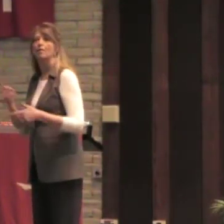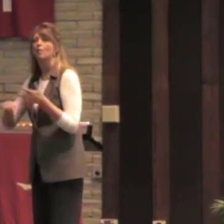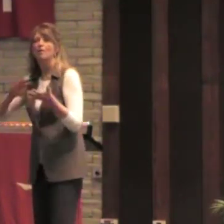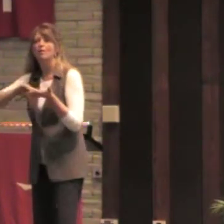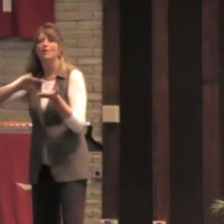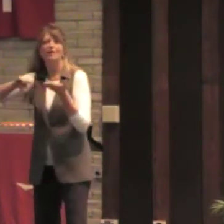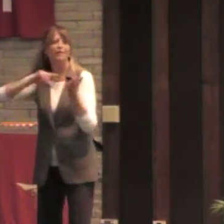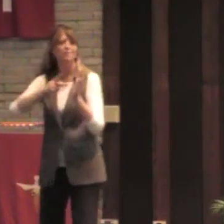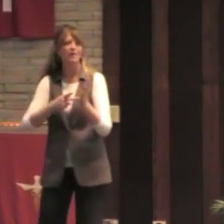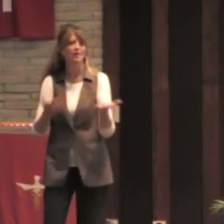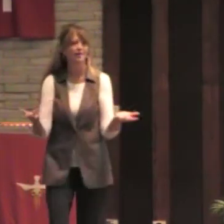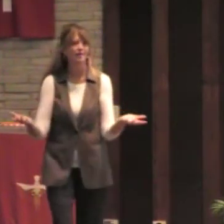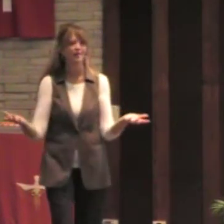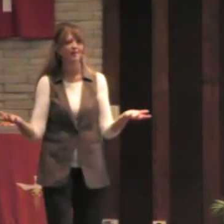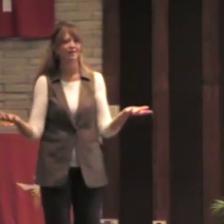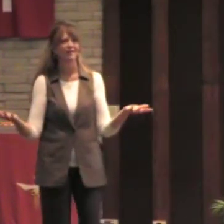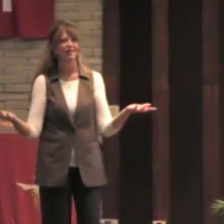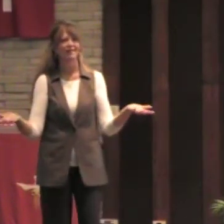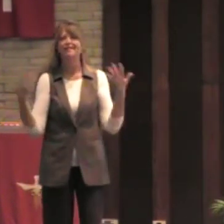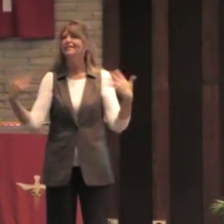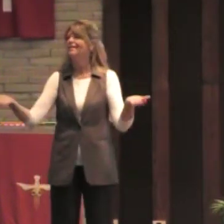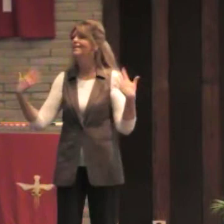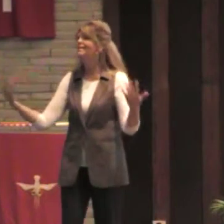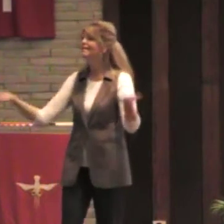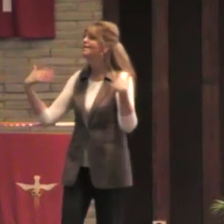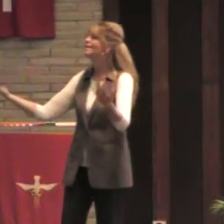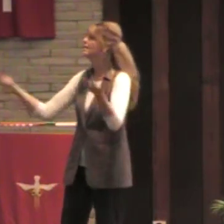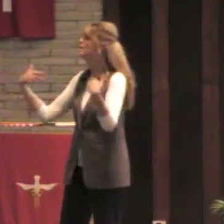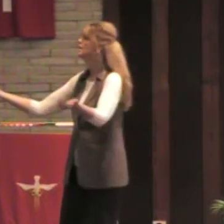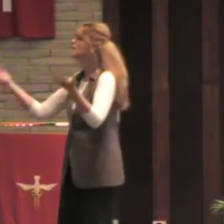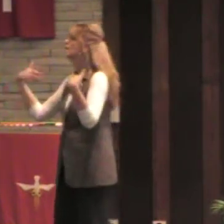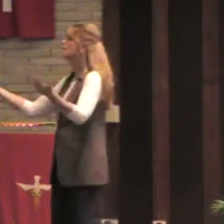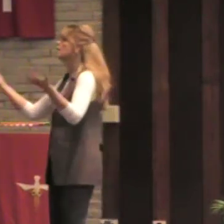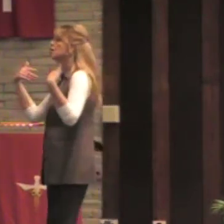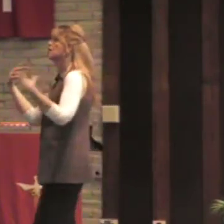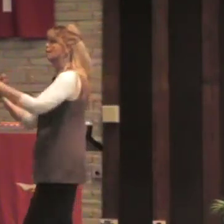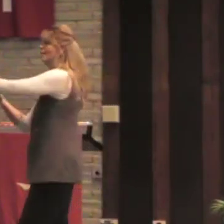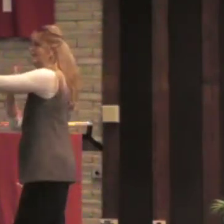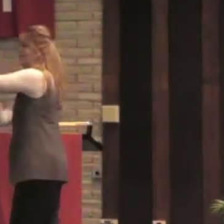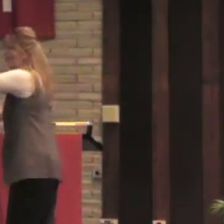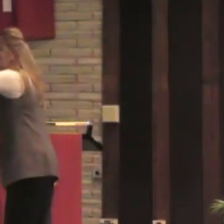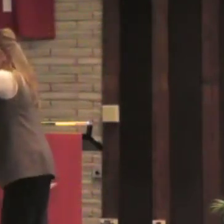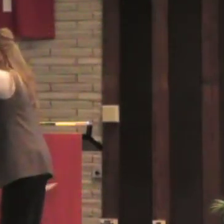means, what does forgiveness mean? Come on, what do you think forgiveness means?